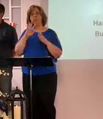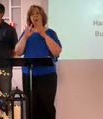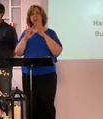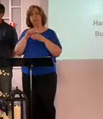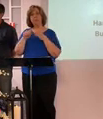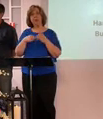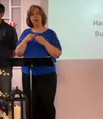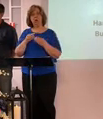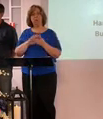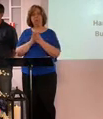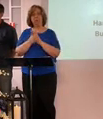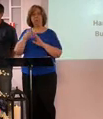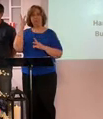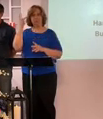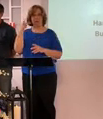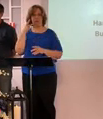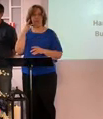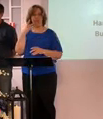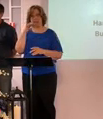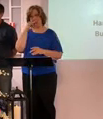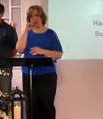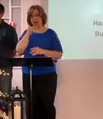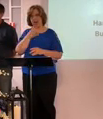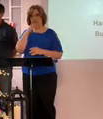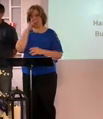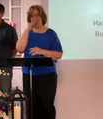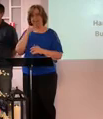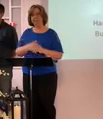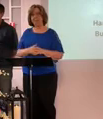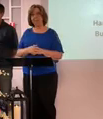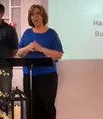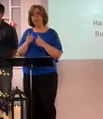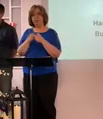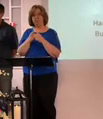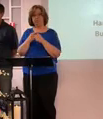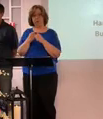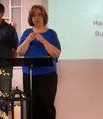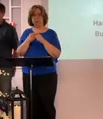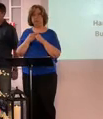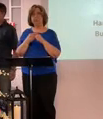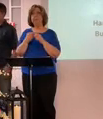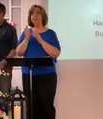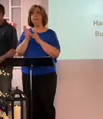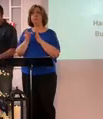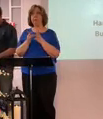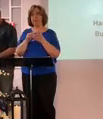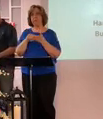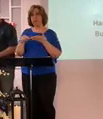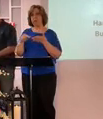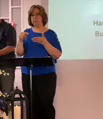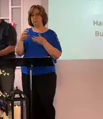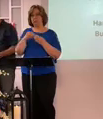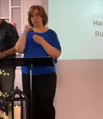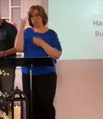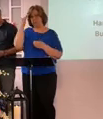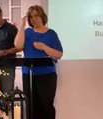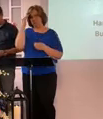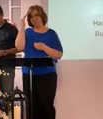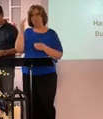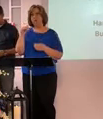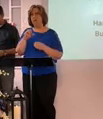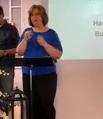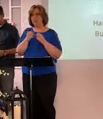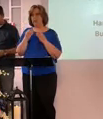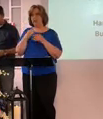and we know. So we would like to start off with a verse that most of you know. And a lot of you know our